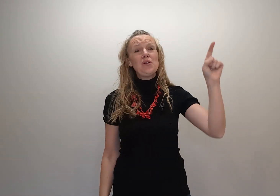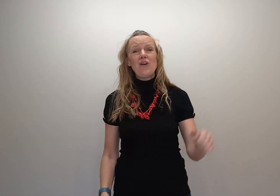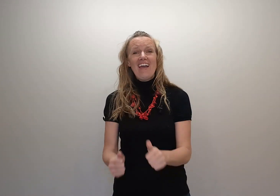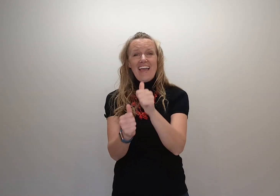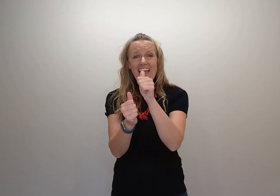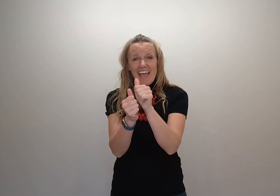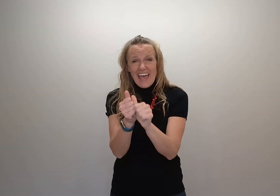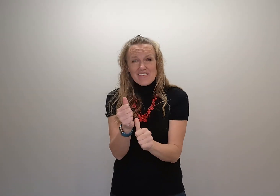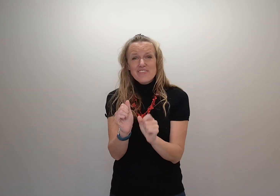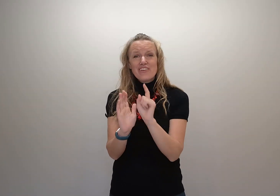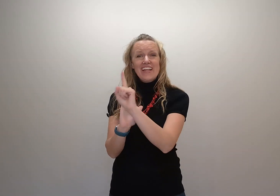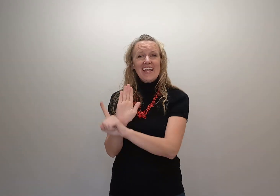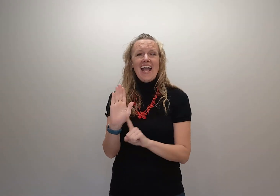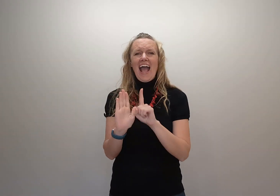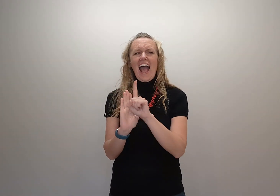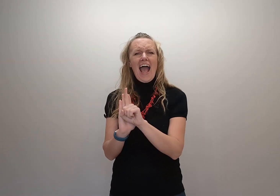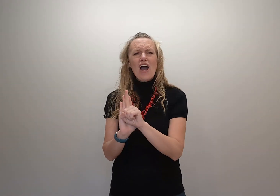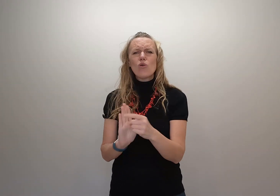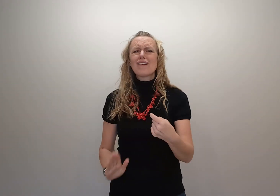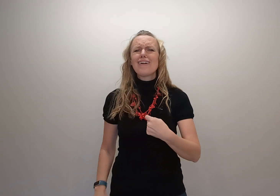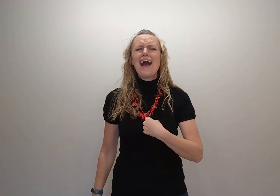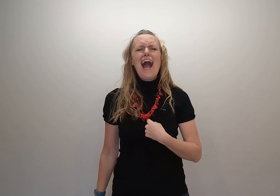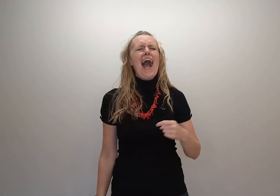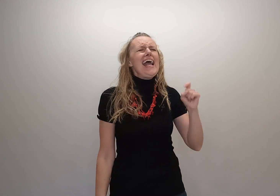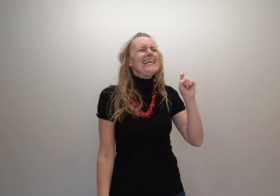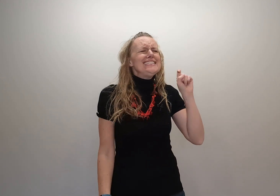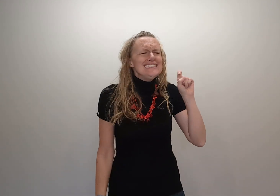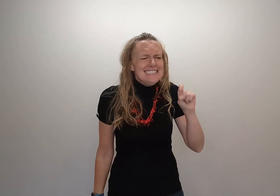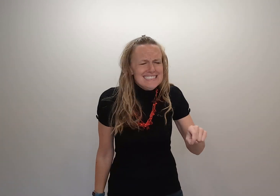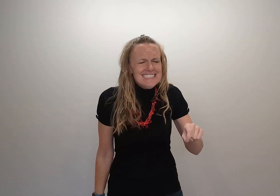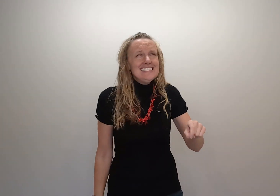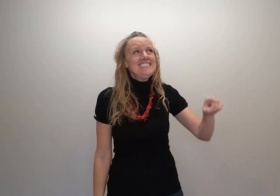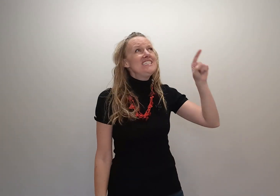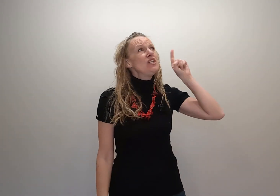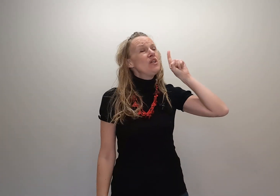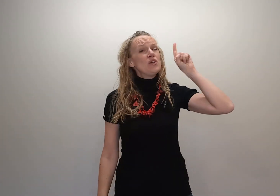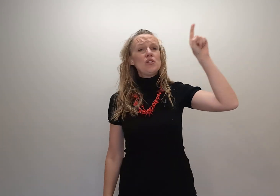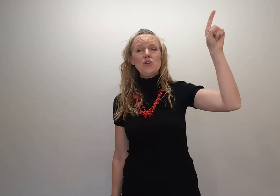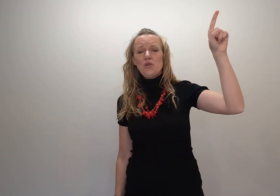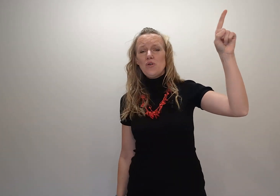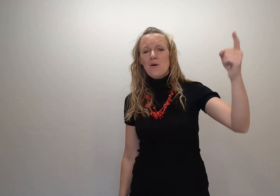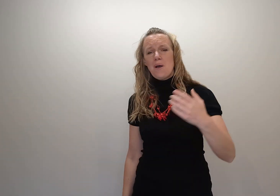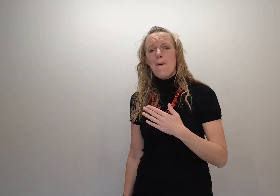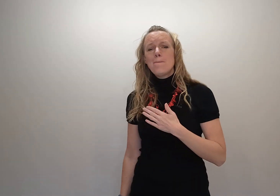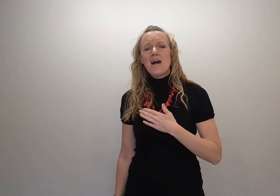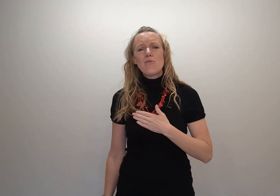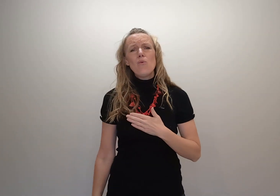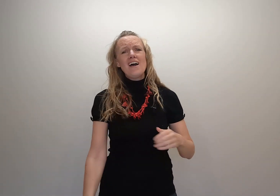you. Every hour I need you. My